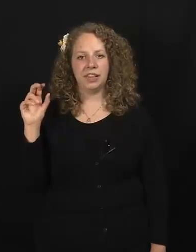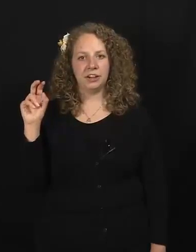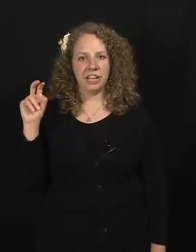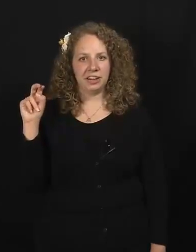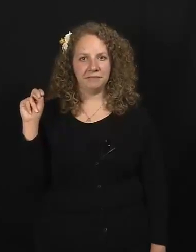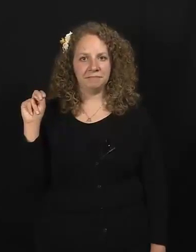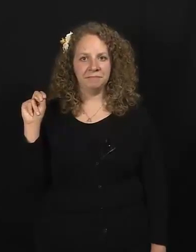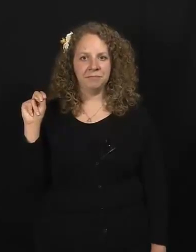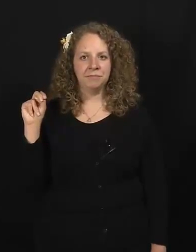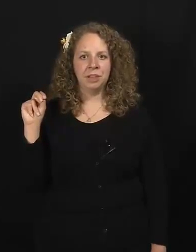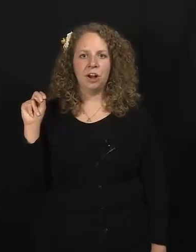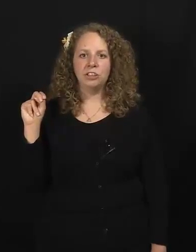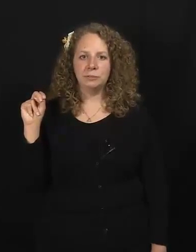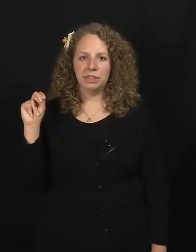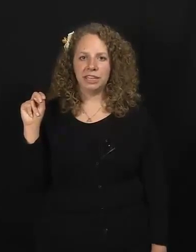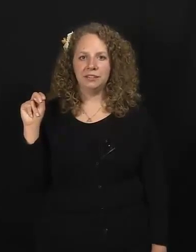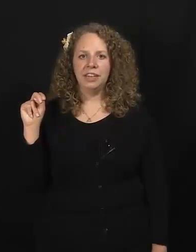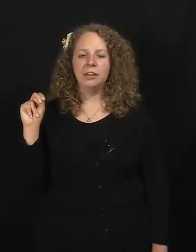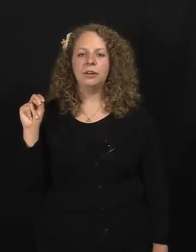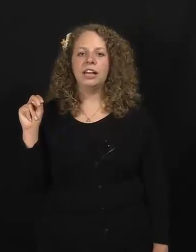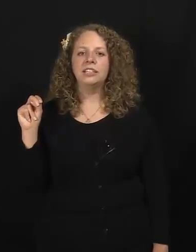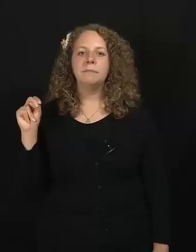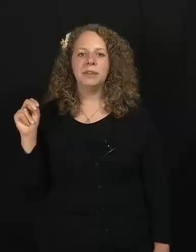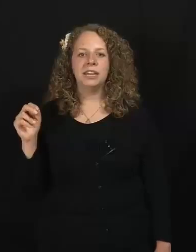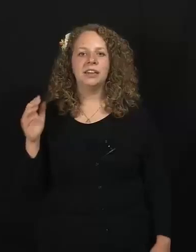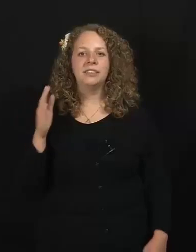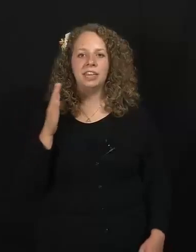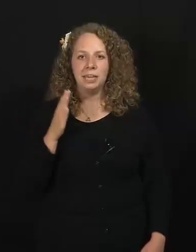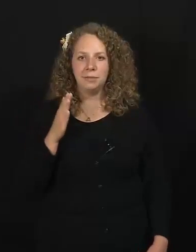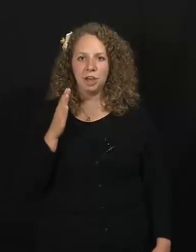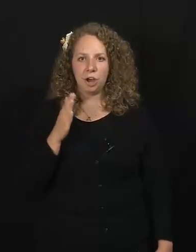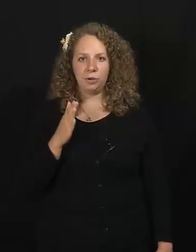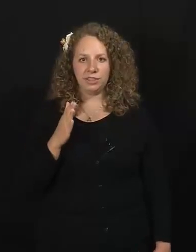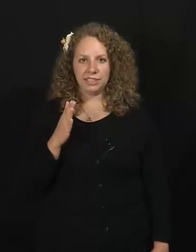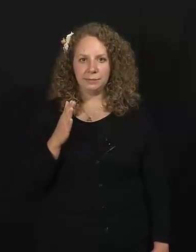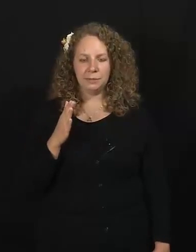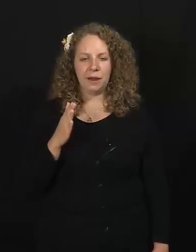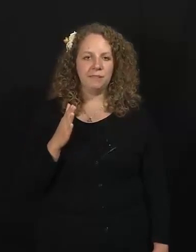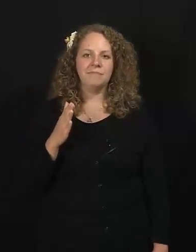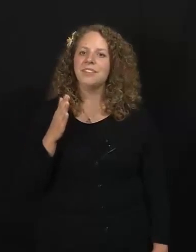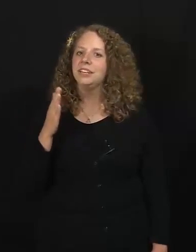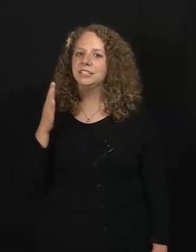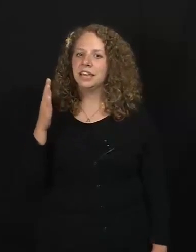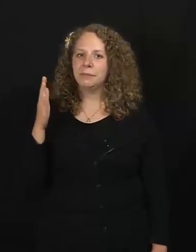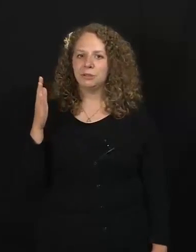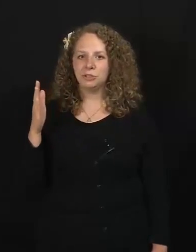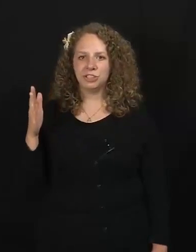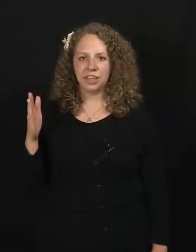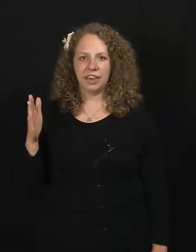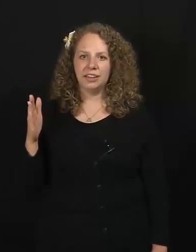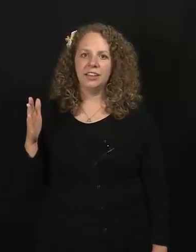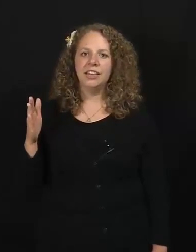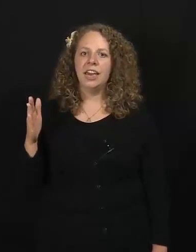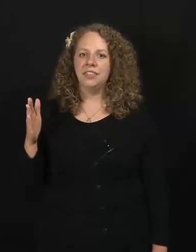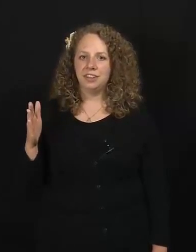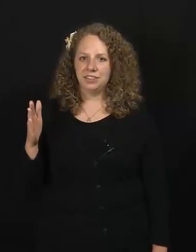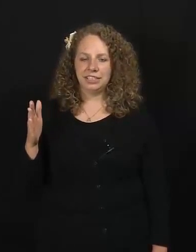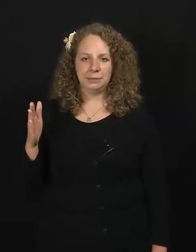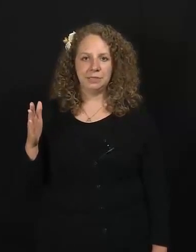letter N. Ultimately, it will end up being the M and the O in the same spot, and then a slight bounce or slide, and then in the same